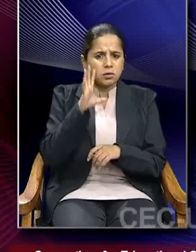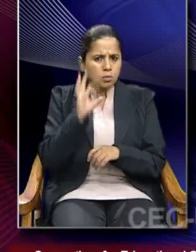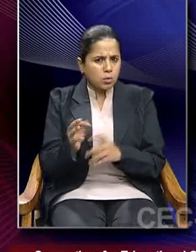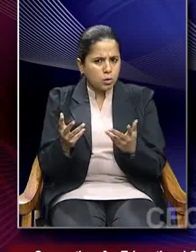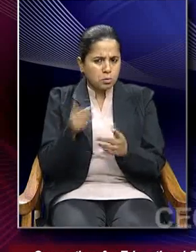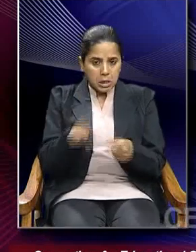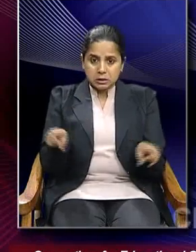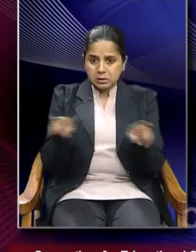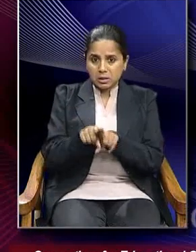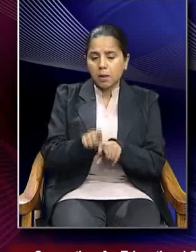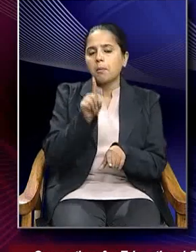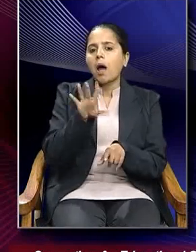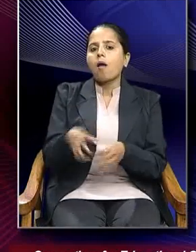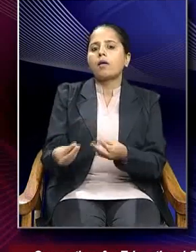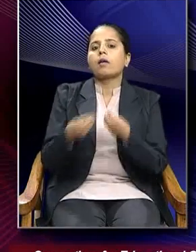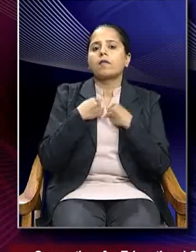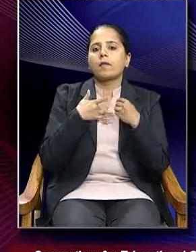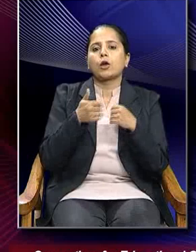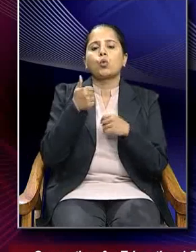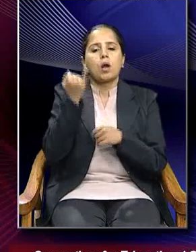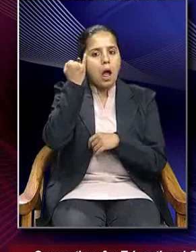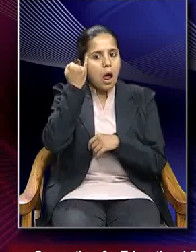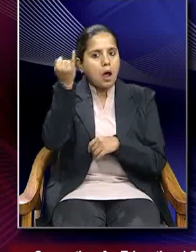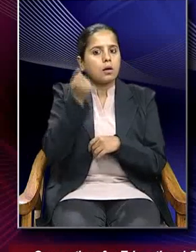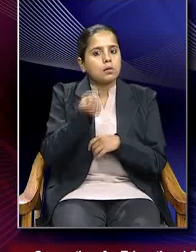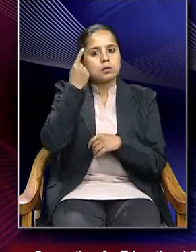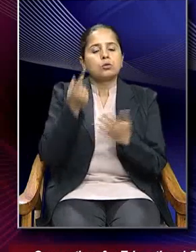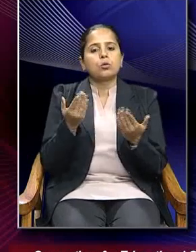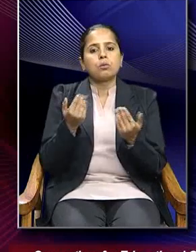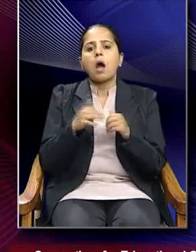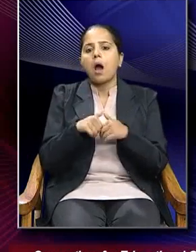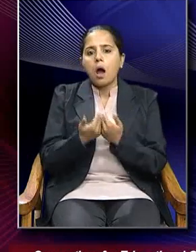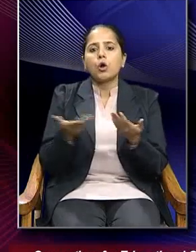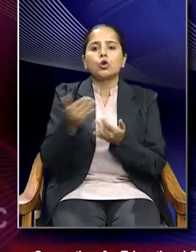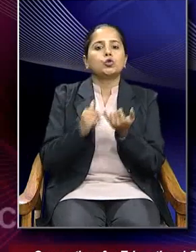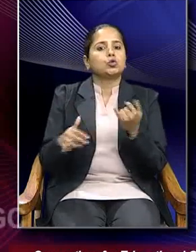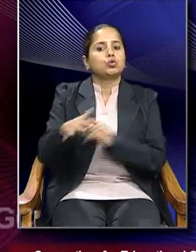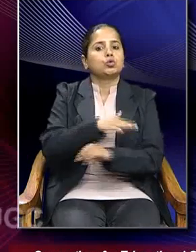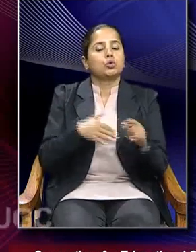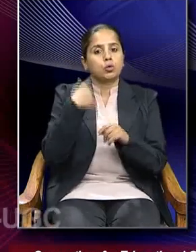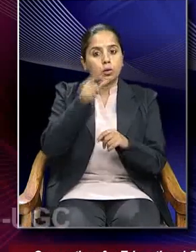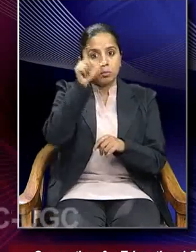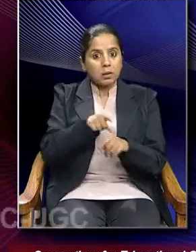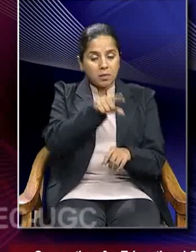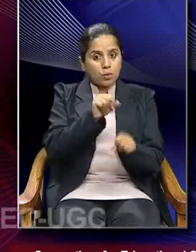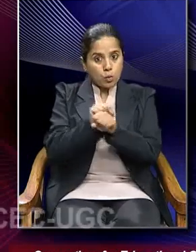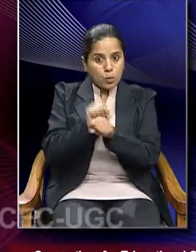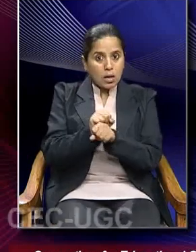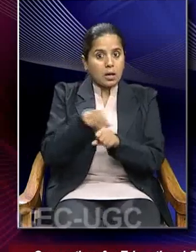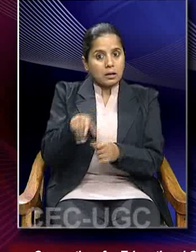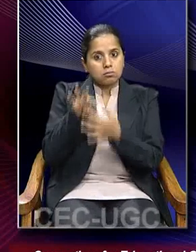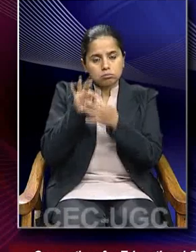the same, but it gives us a good idea of how a sociologist does the